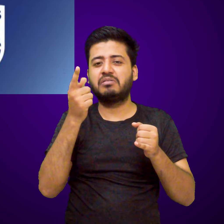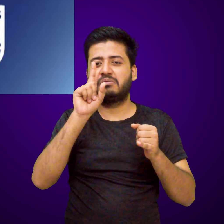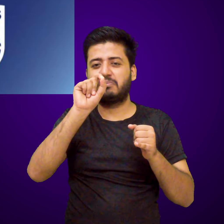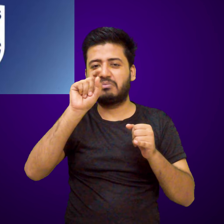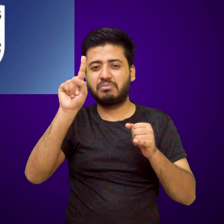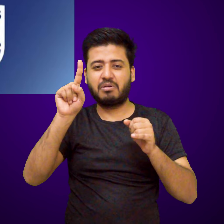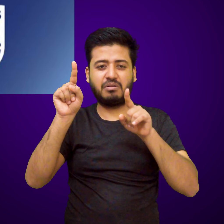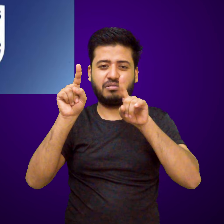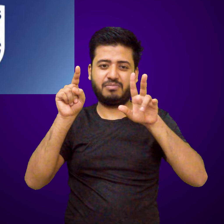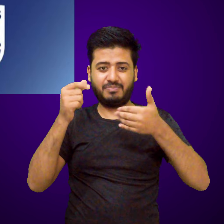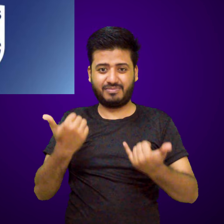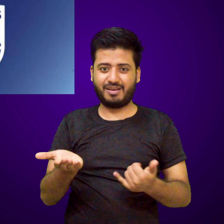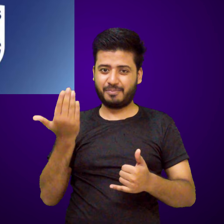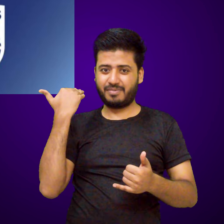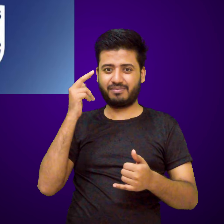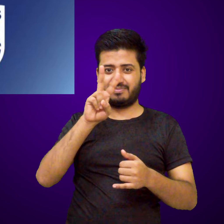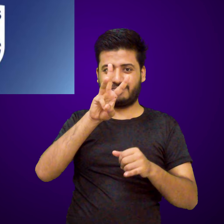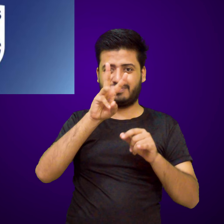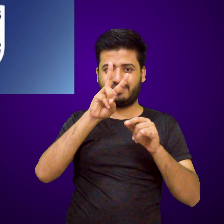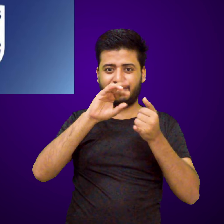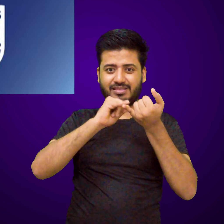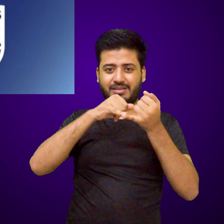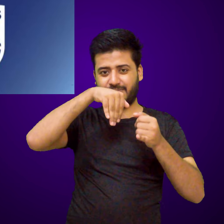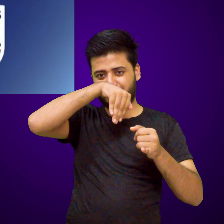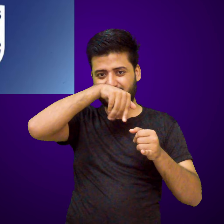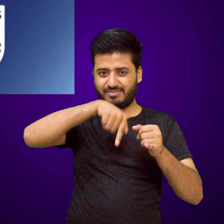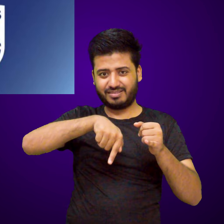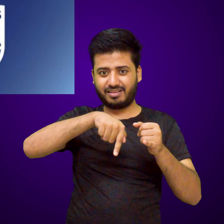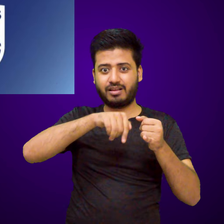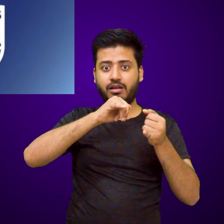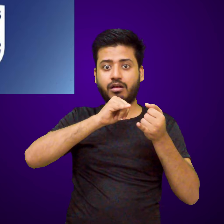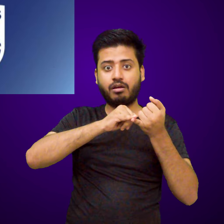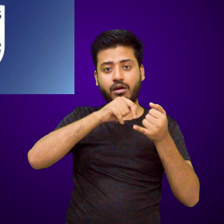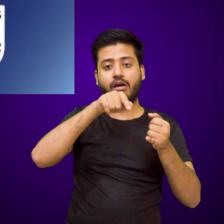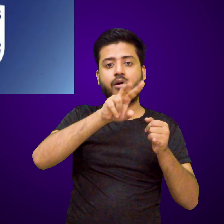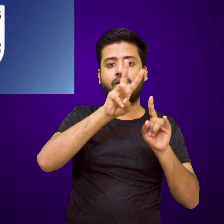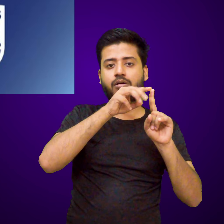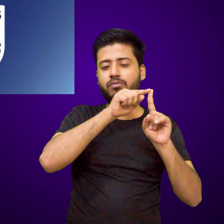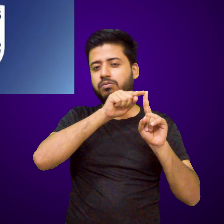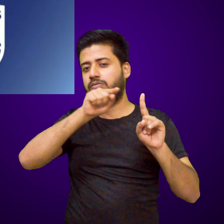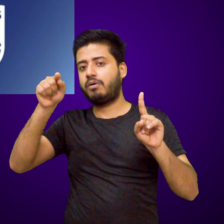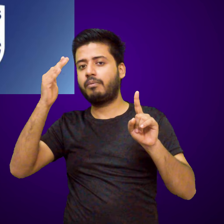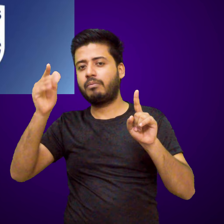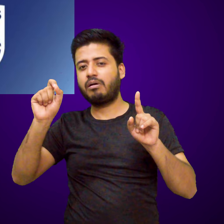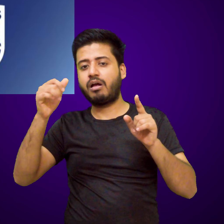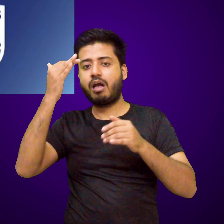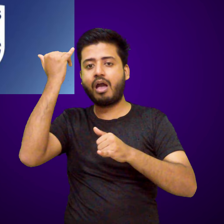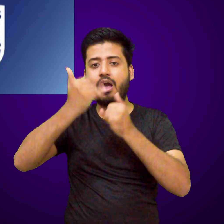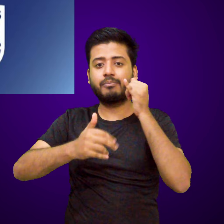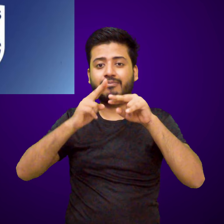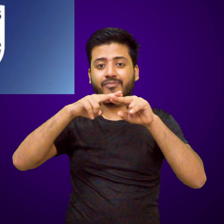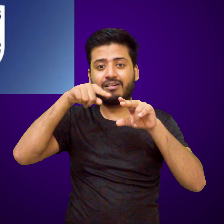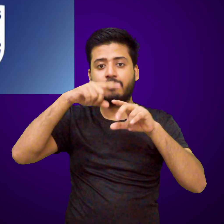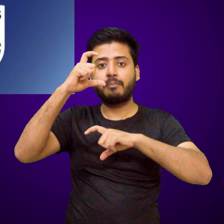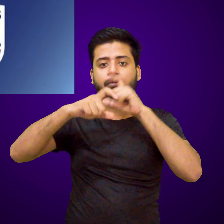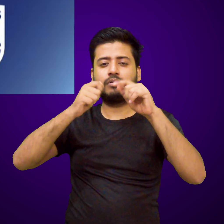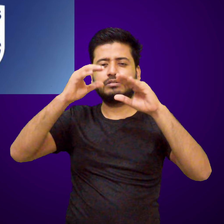control panel. A dirty or wet control panel can prevent touch buttons from responding correctly. Wipe the area clean and